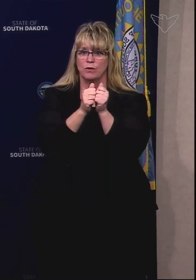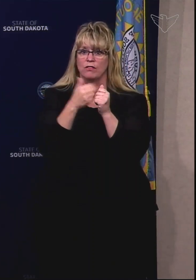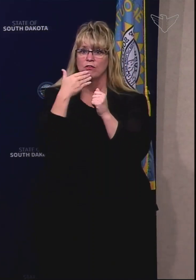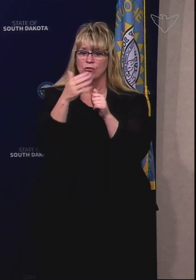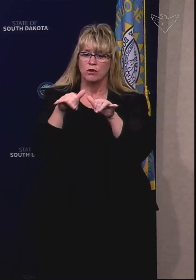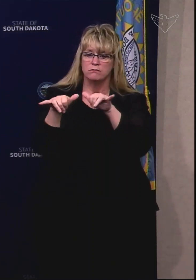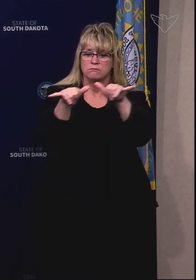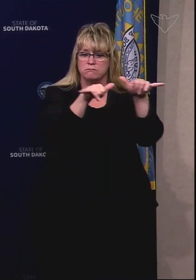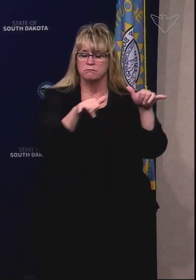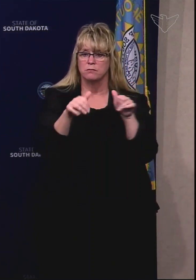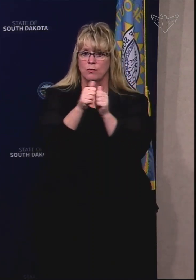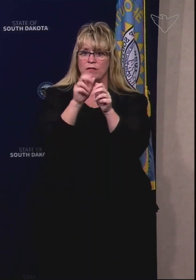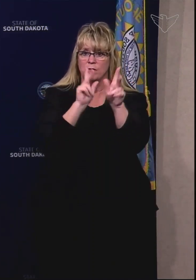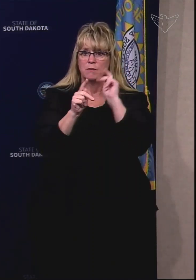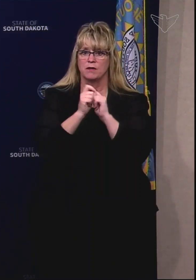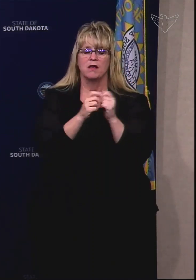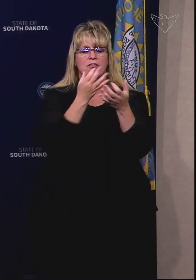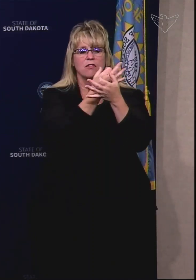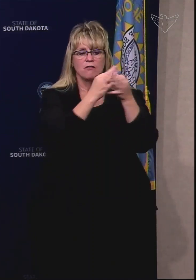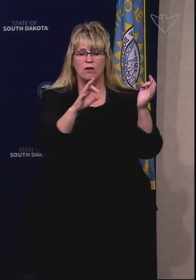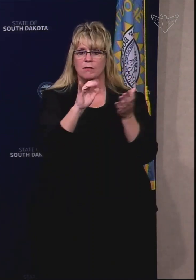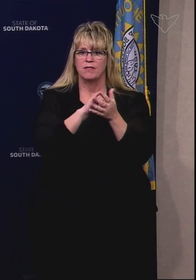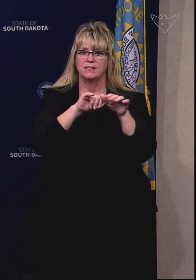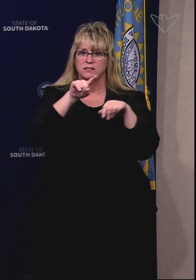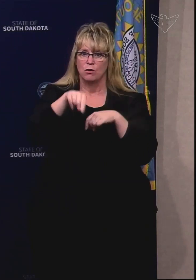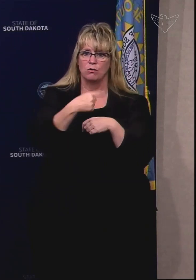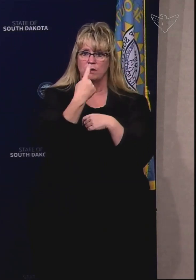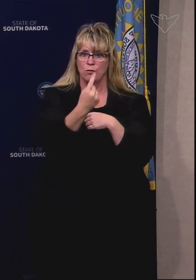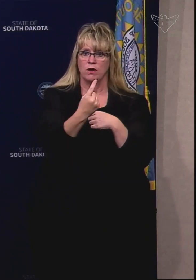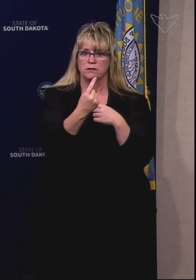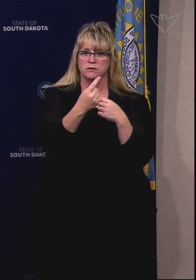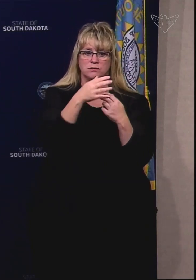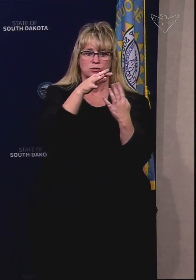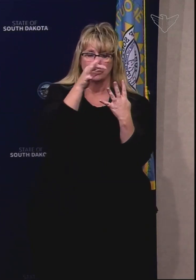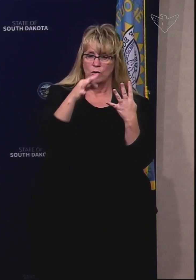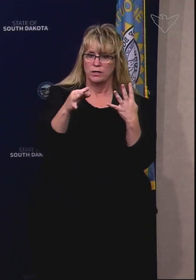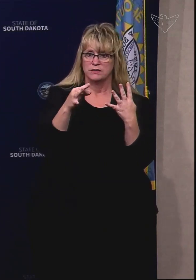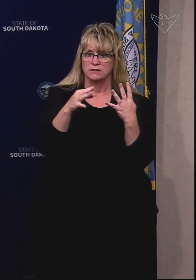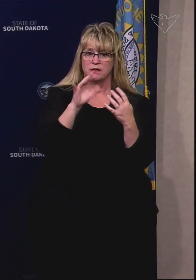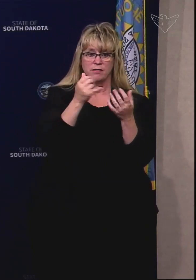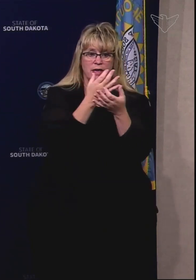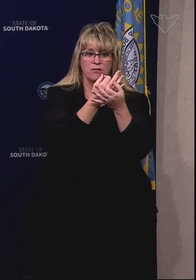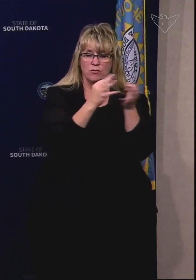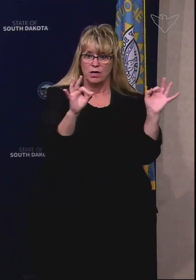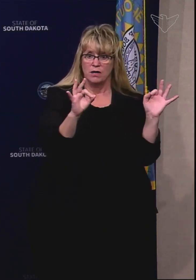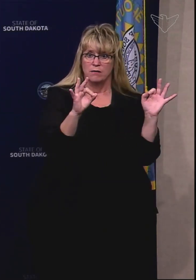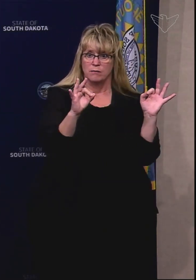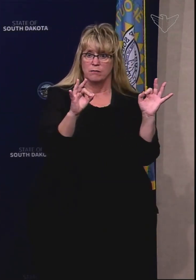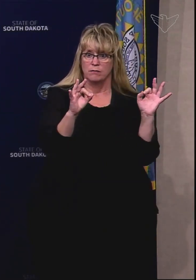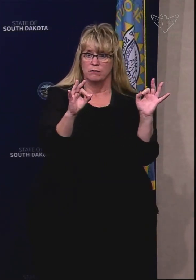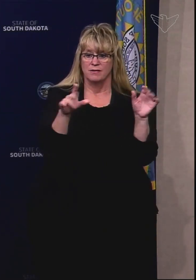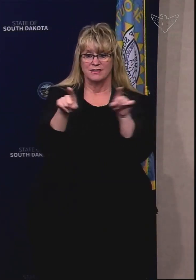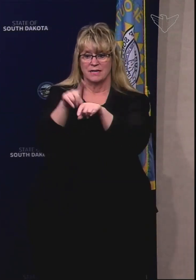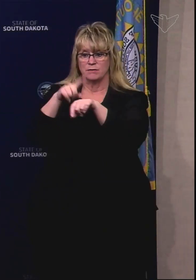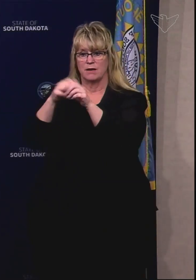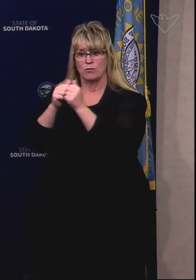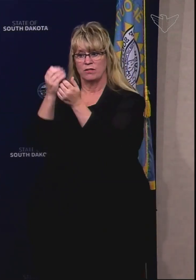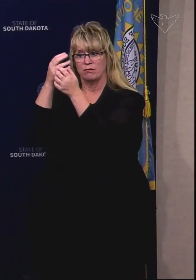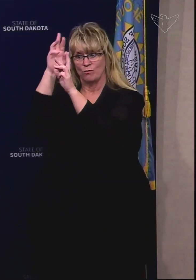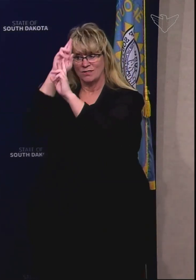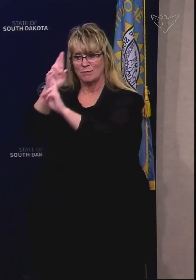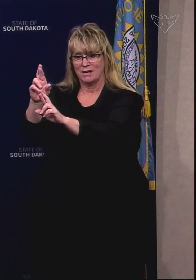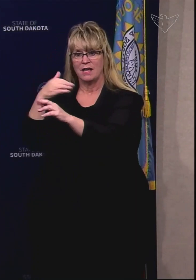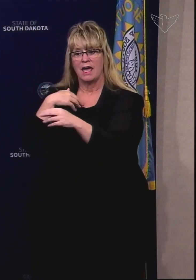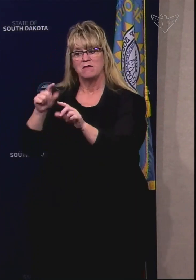and complexities, freedom is the one and only choice. That freedom, coupled with respect for those who have